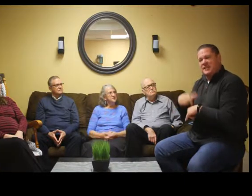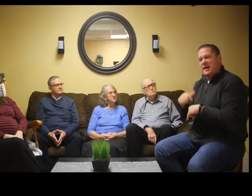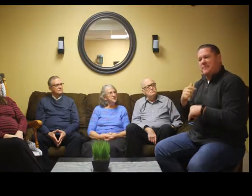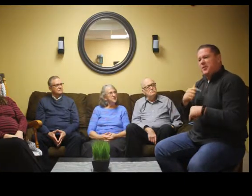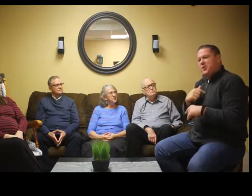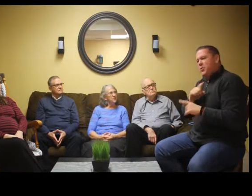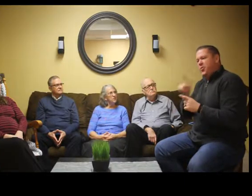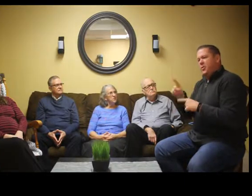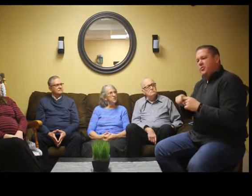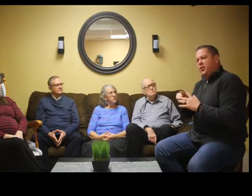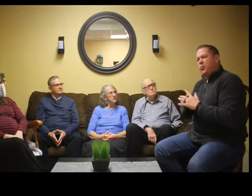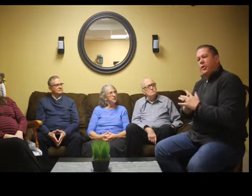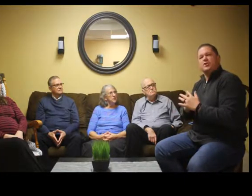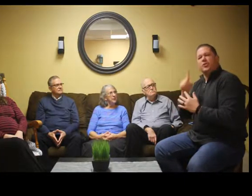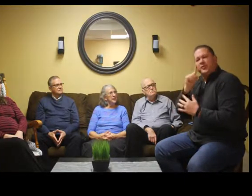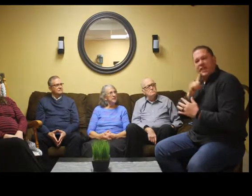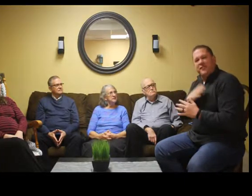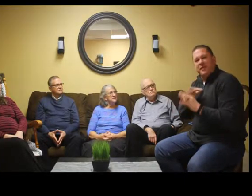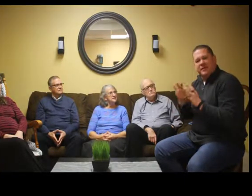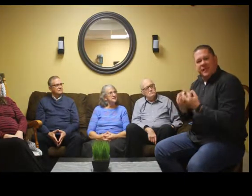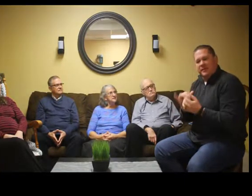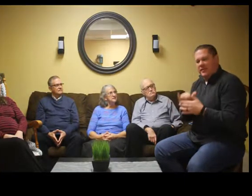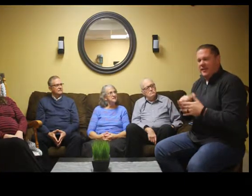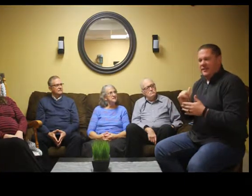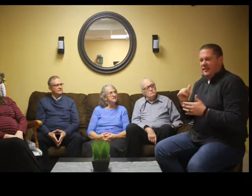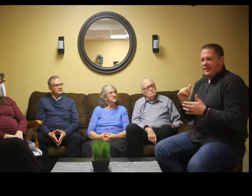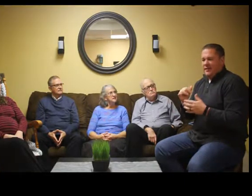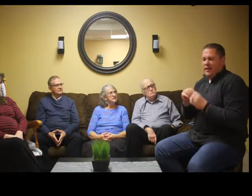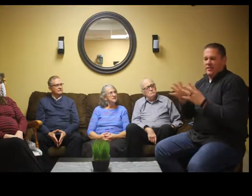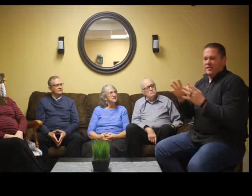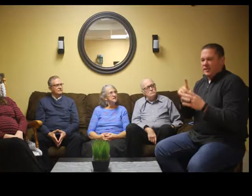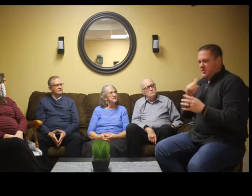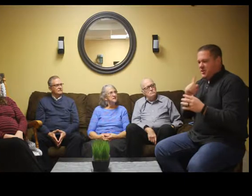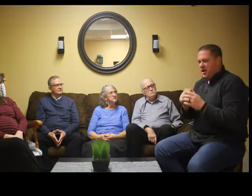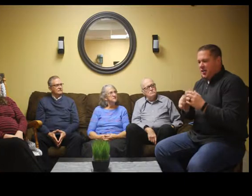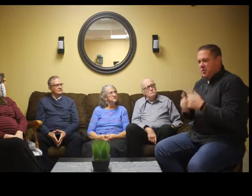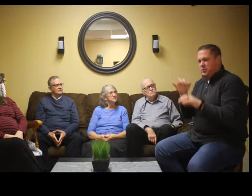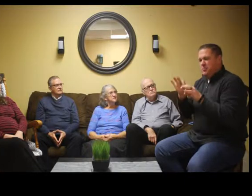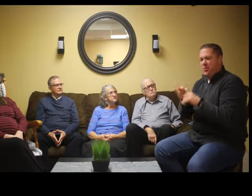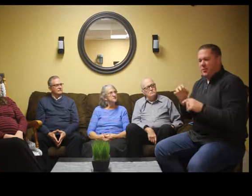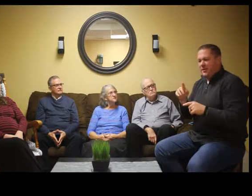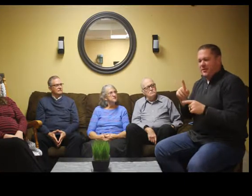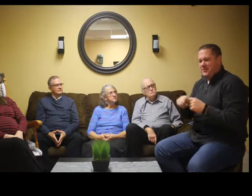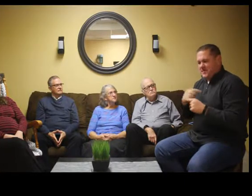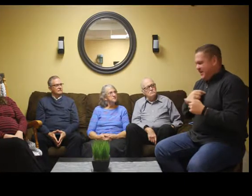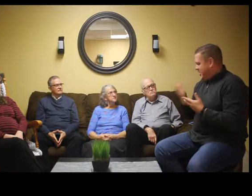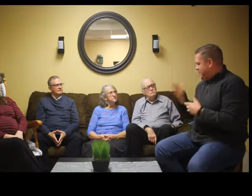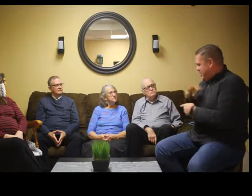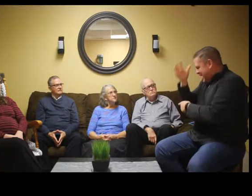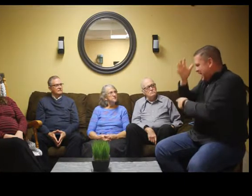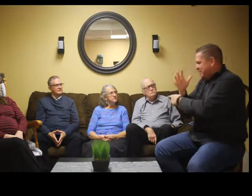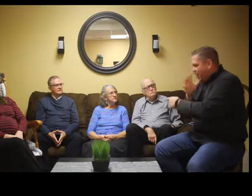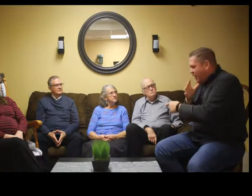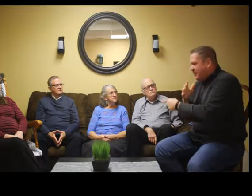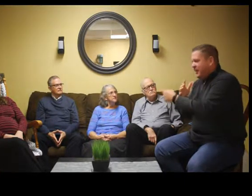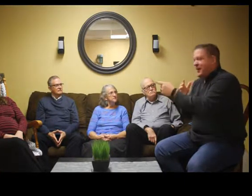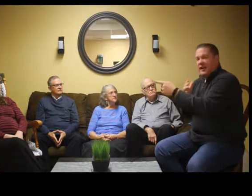time we're going to the original death of my family. That obviously is most important to me here. My dad, mom,